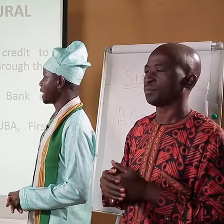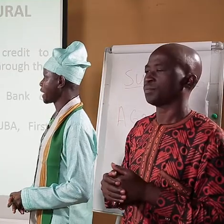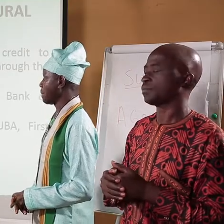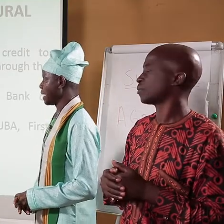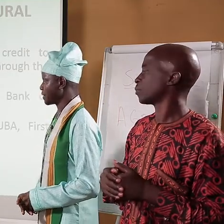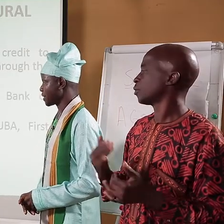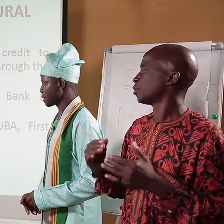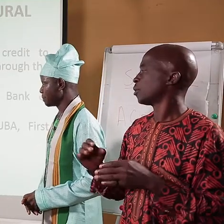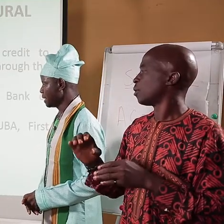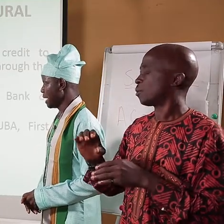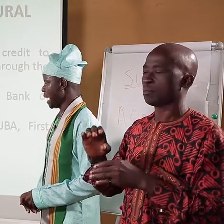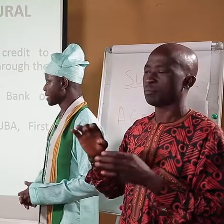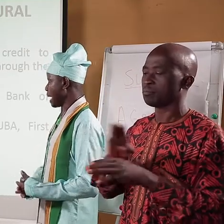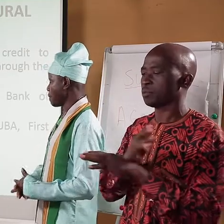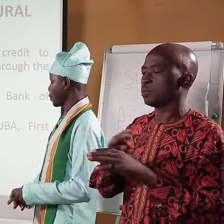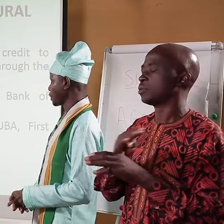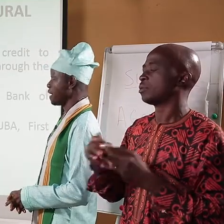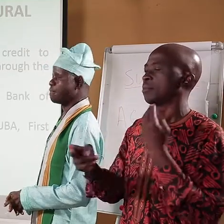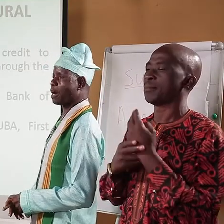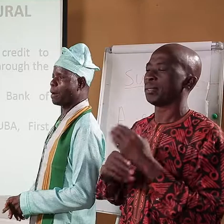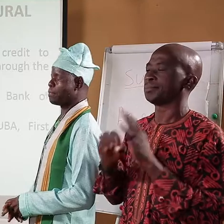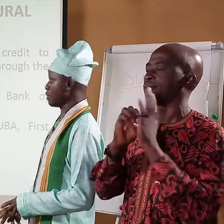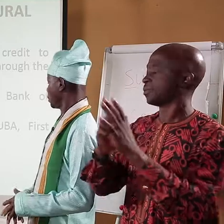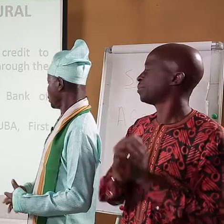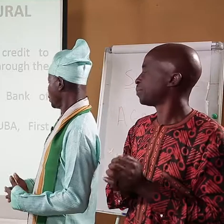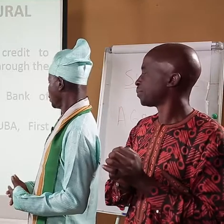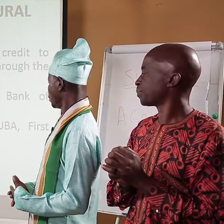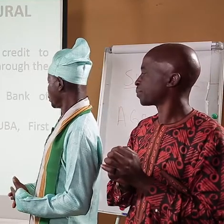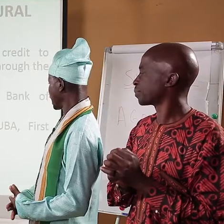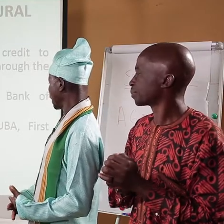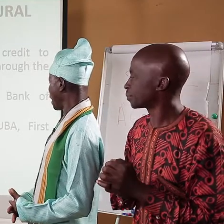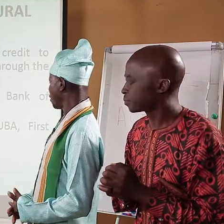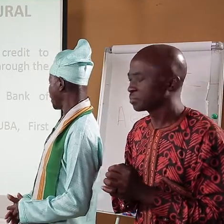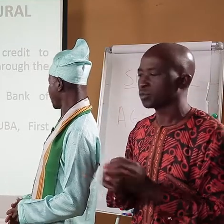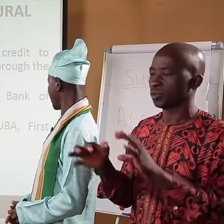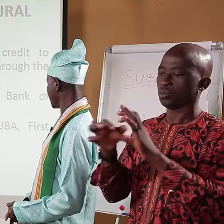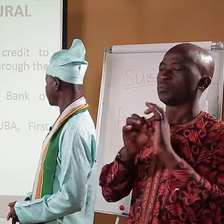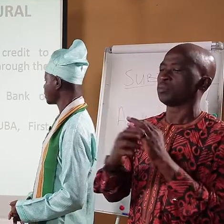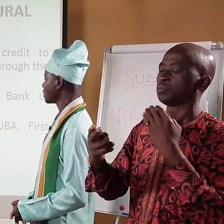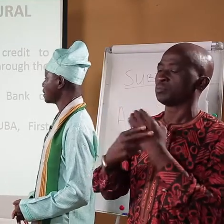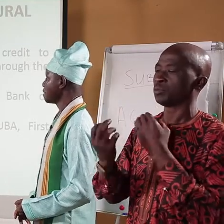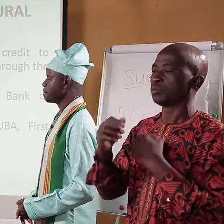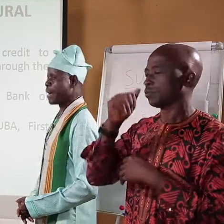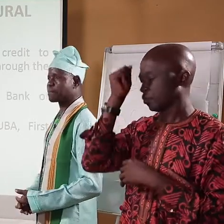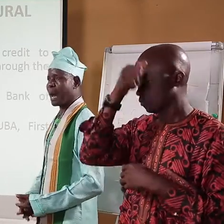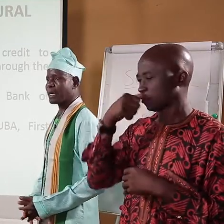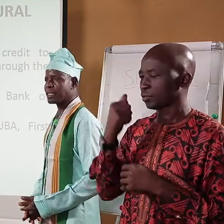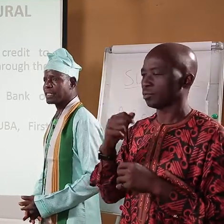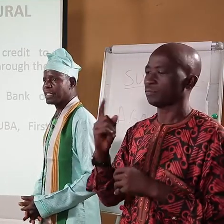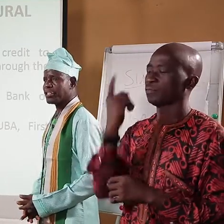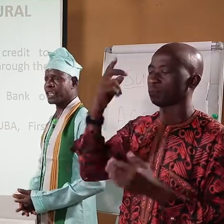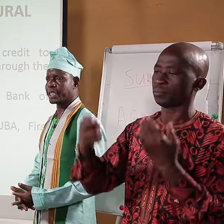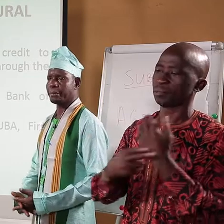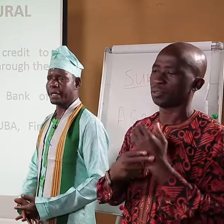2, commercial banks. Examples involve United Bank of Africa, First